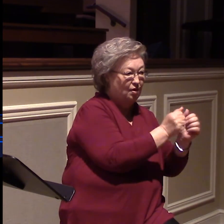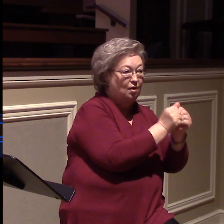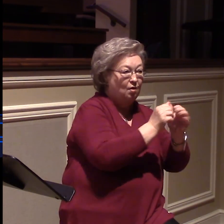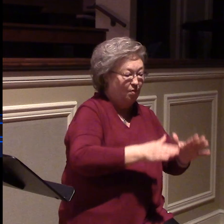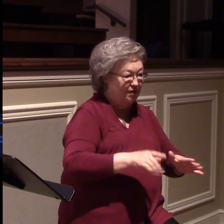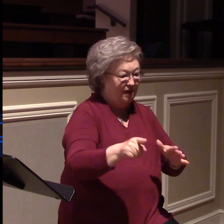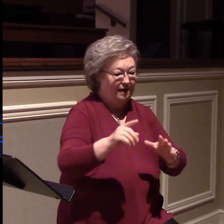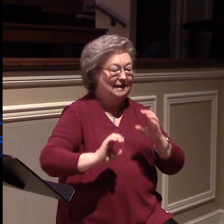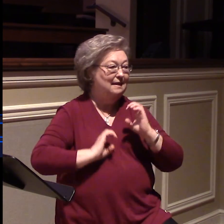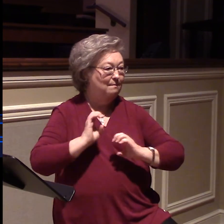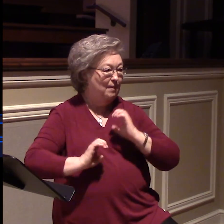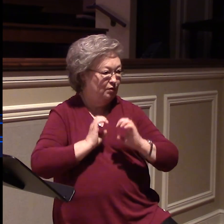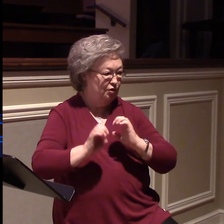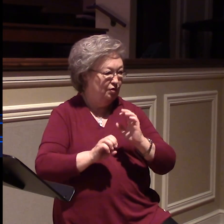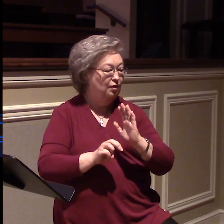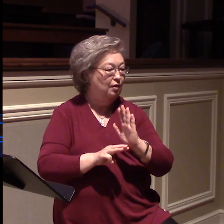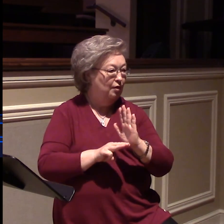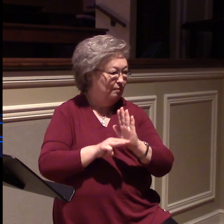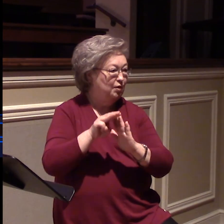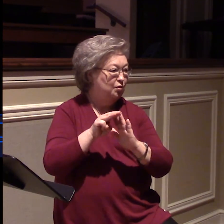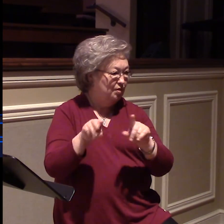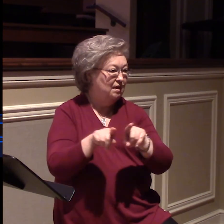should show up most surely and most certain